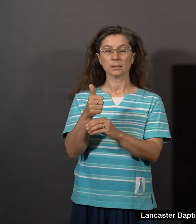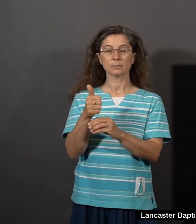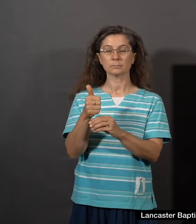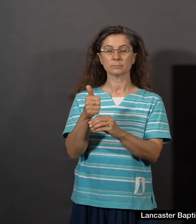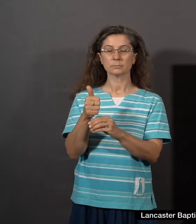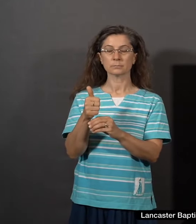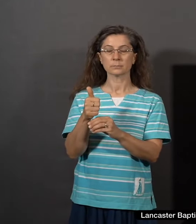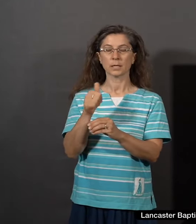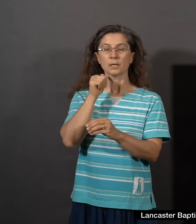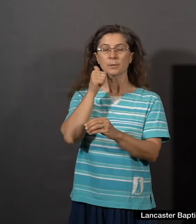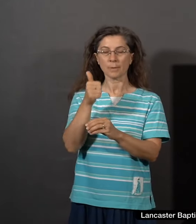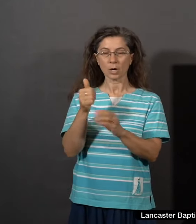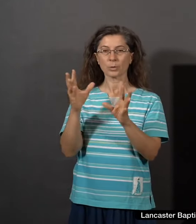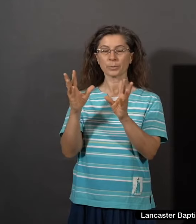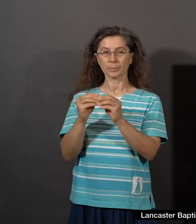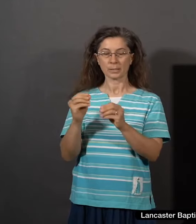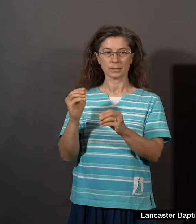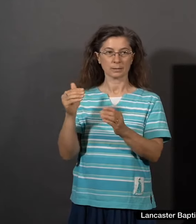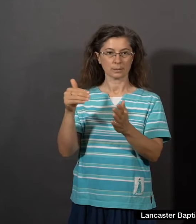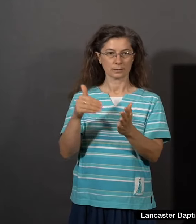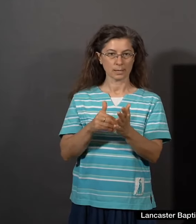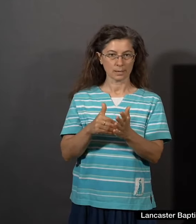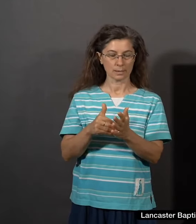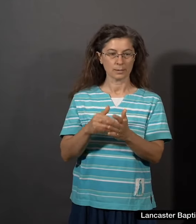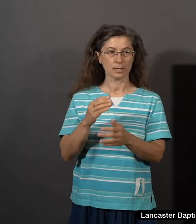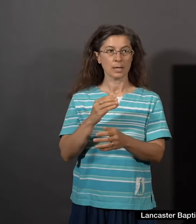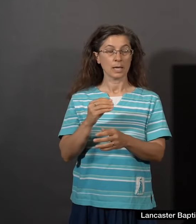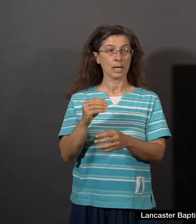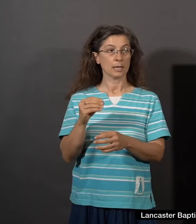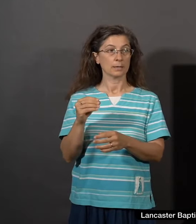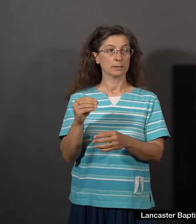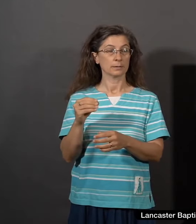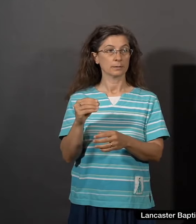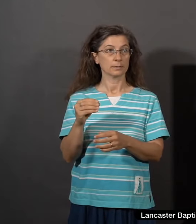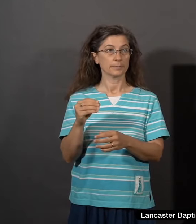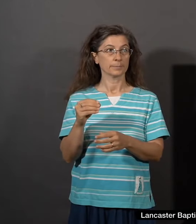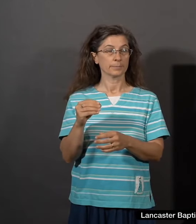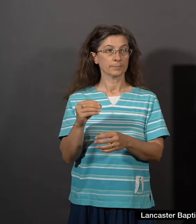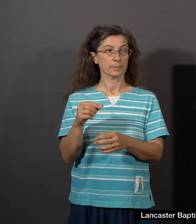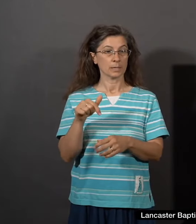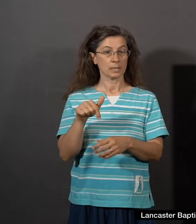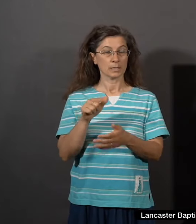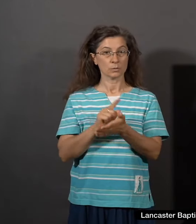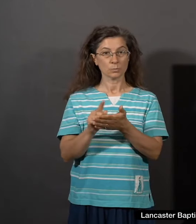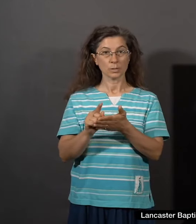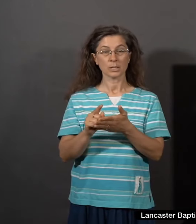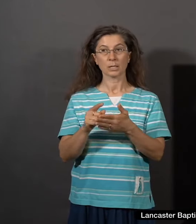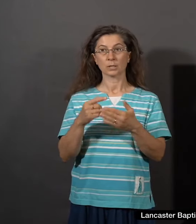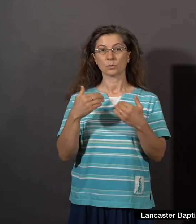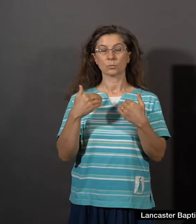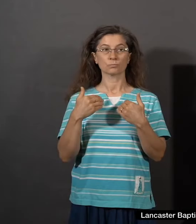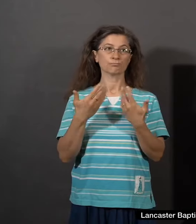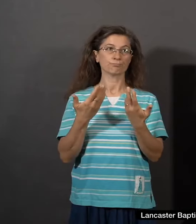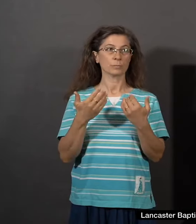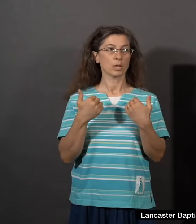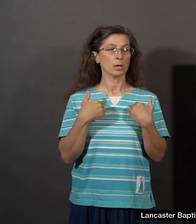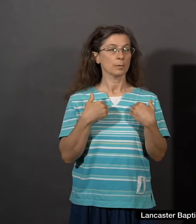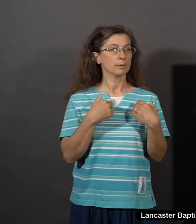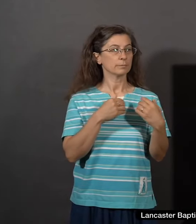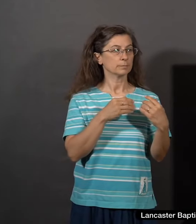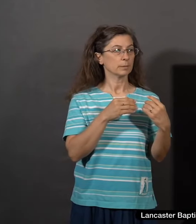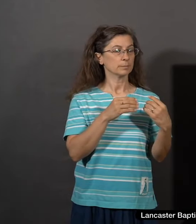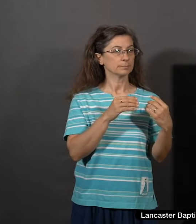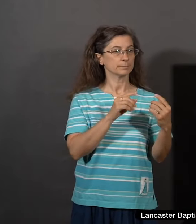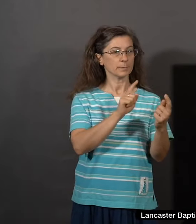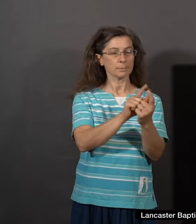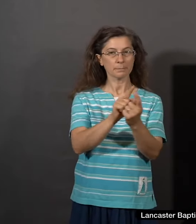we have a lot of campus prep projects going on this week we have a few hundred more home visits to make just trying to encourage our church family then